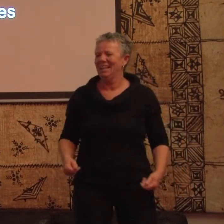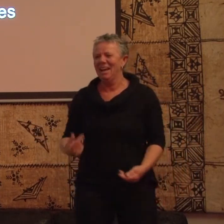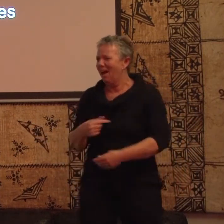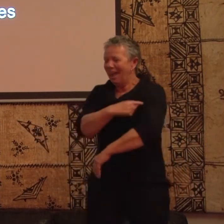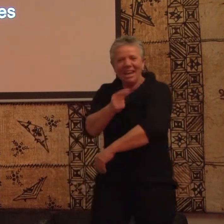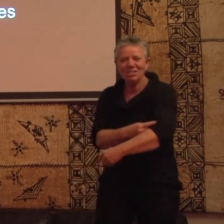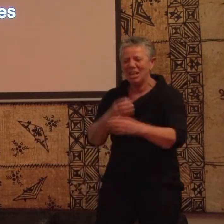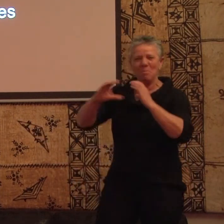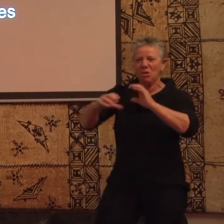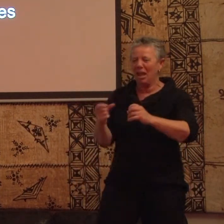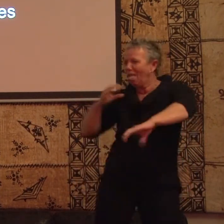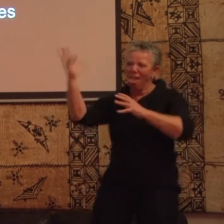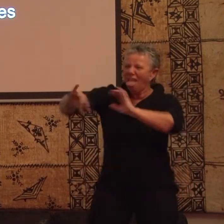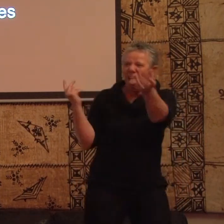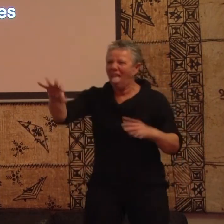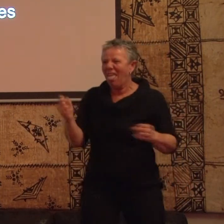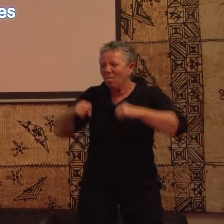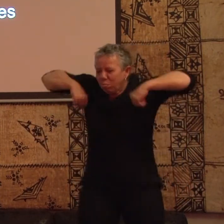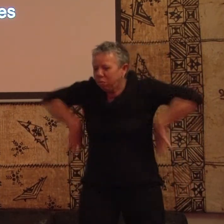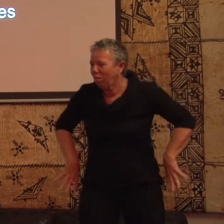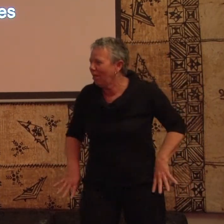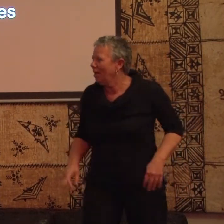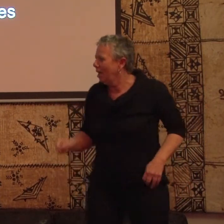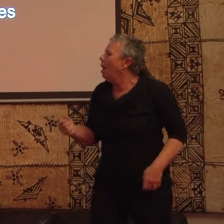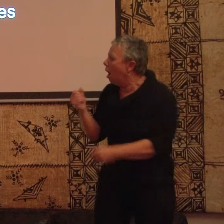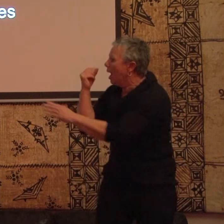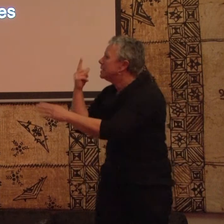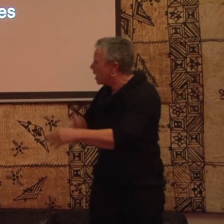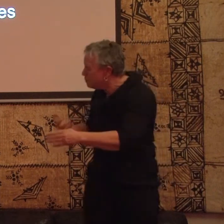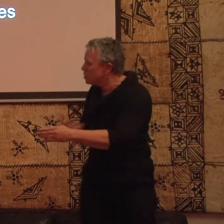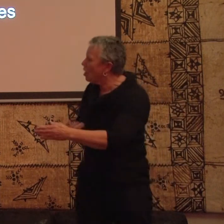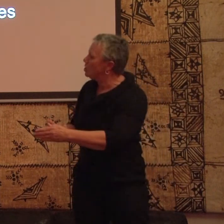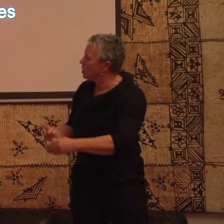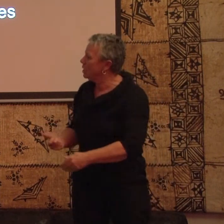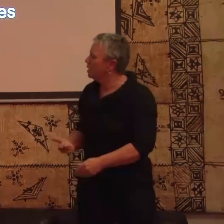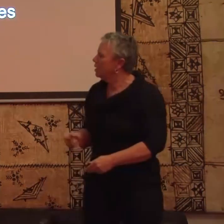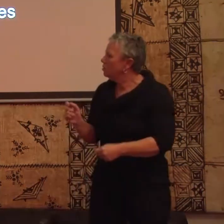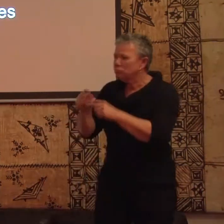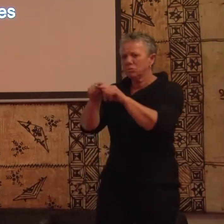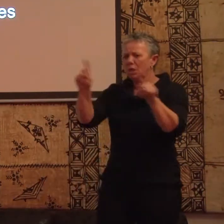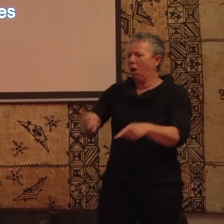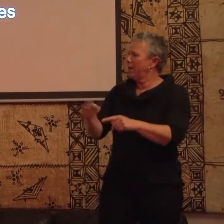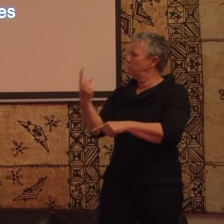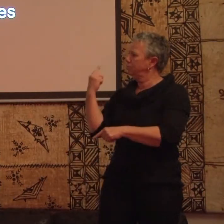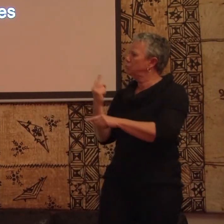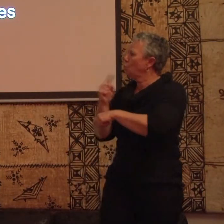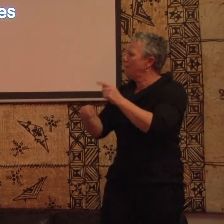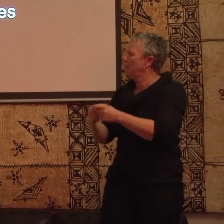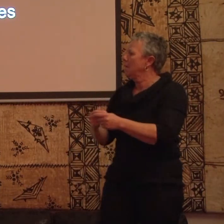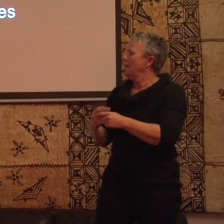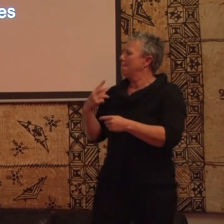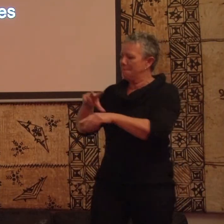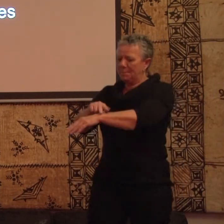that it takes to communicate. And I could really sense the frustration. And when you got to the slide about the getting arrested for